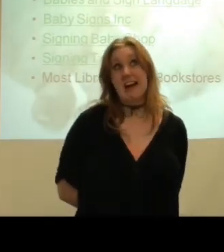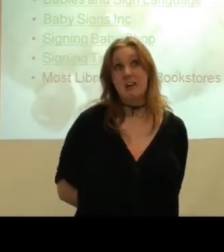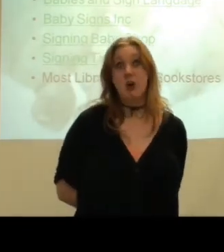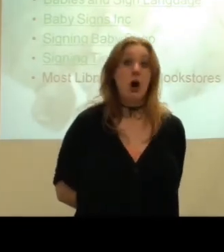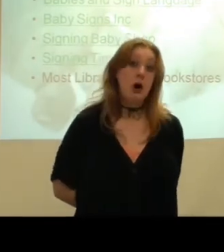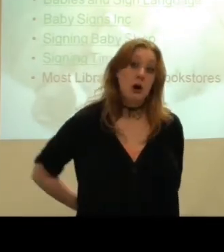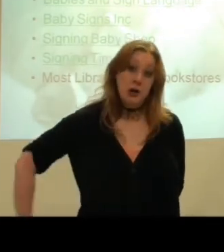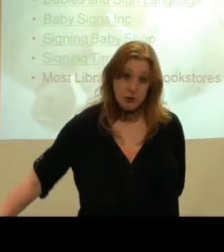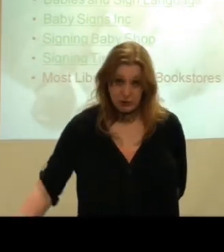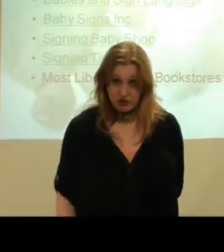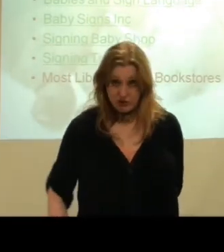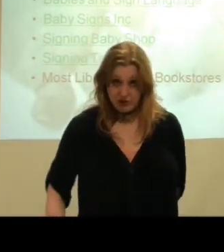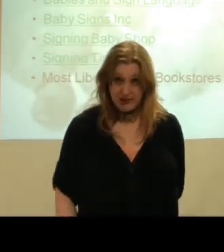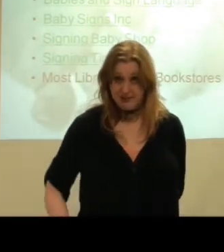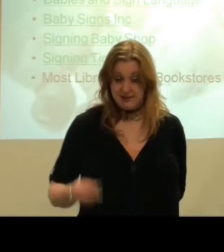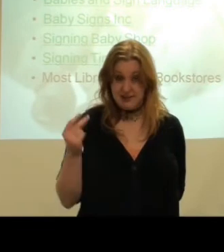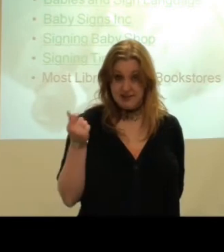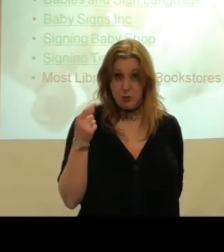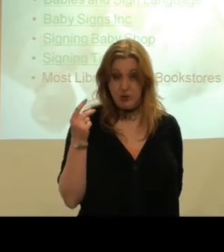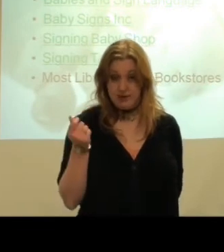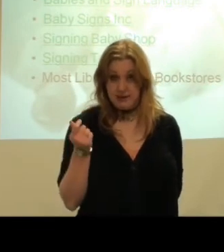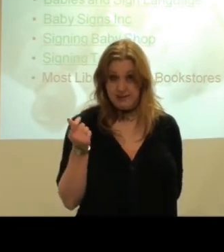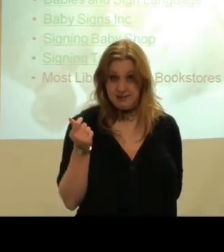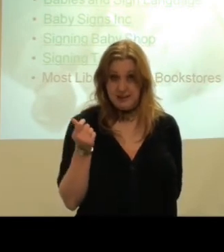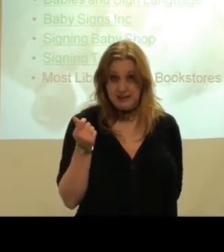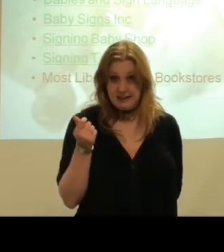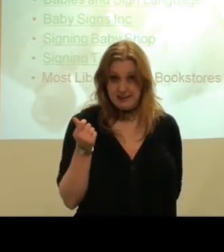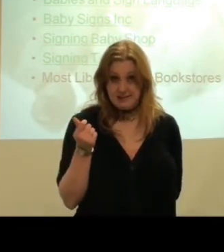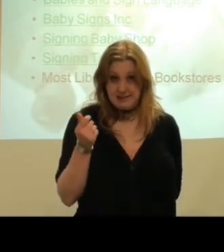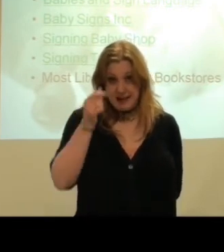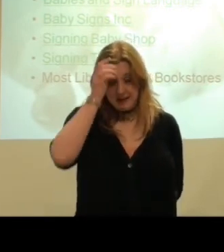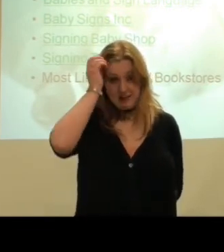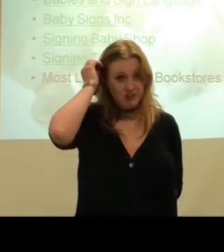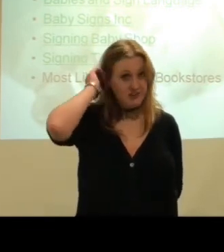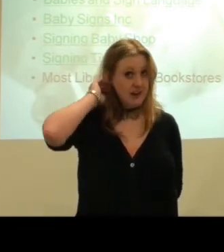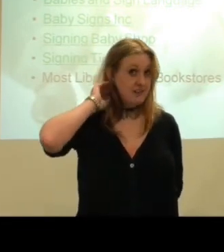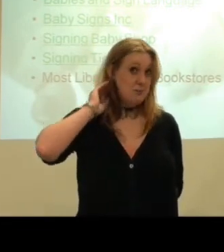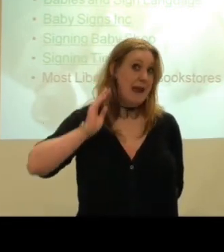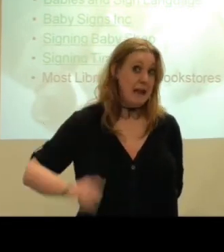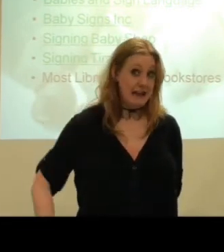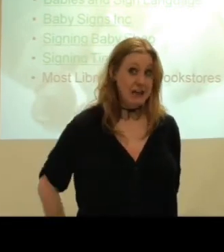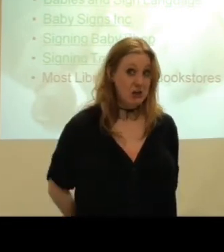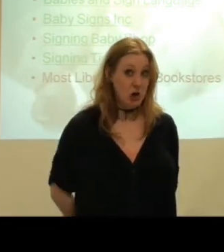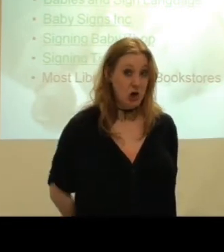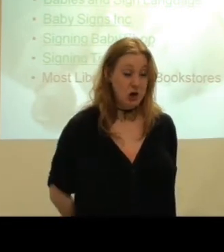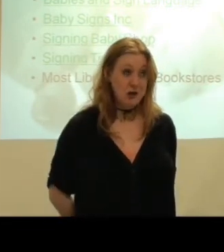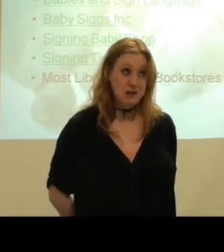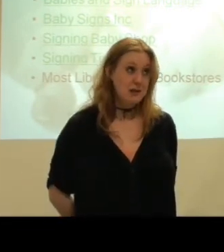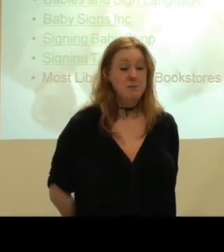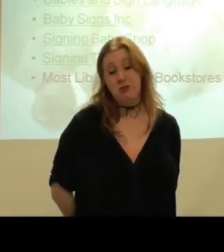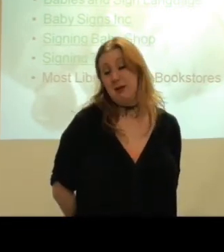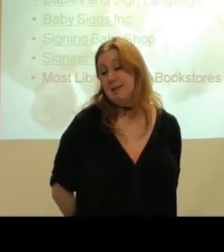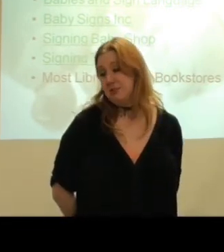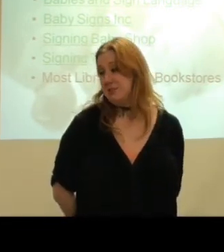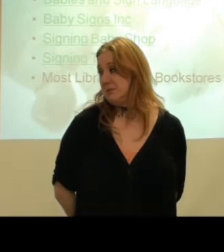sign dog, which it's this or this, instead it just says pant like a dog, to me that's just